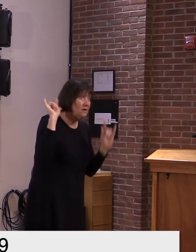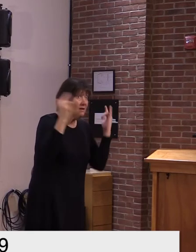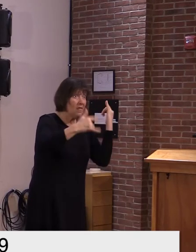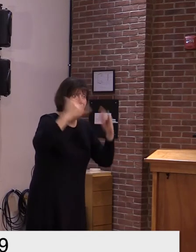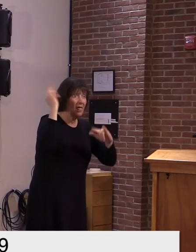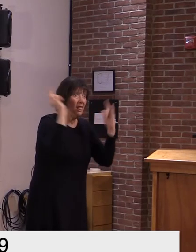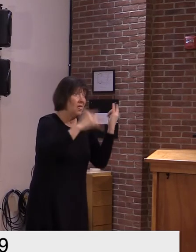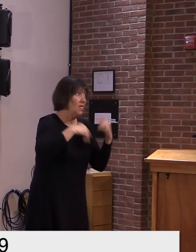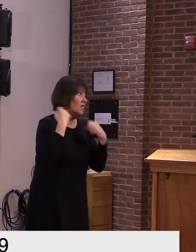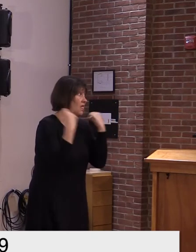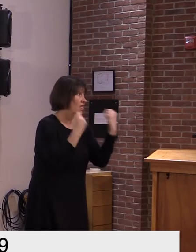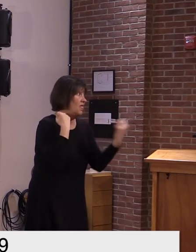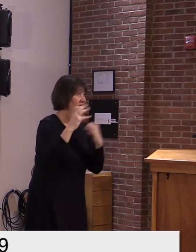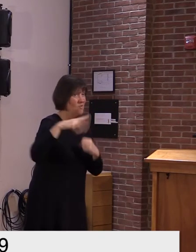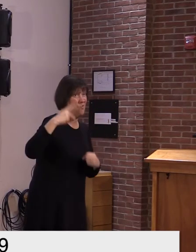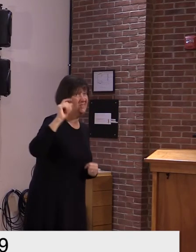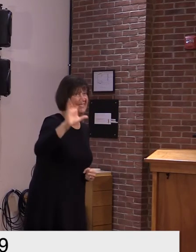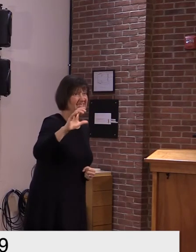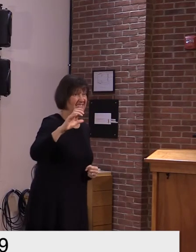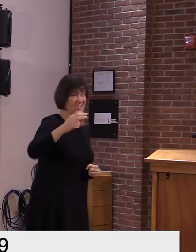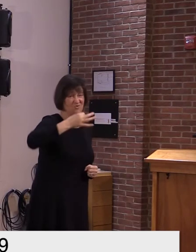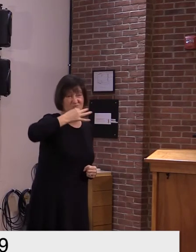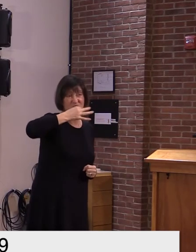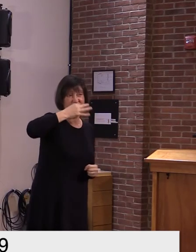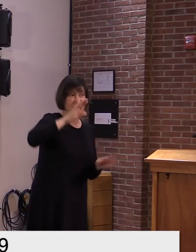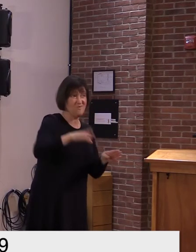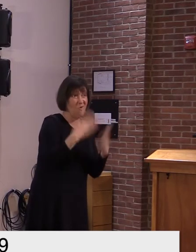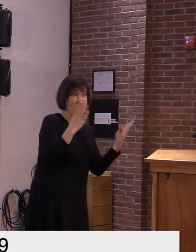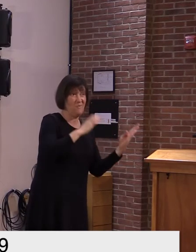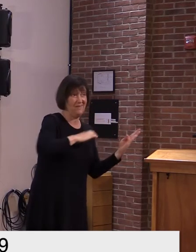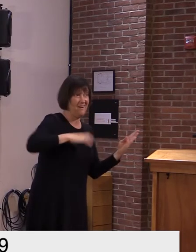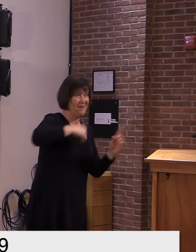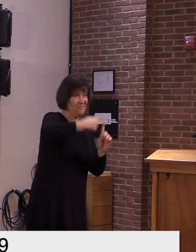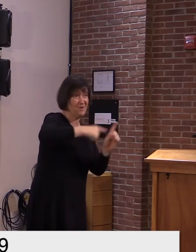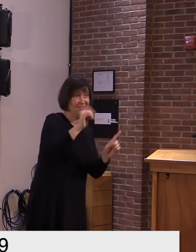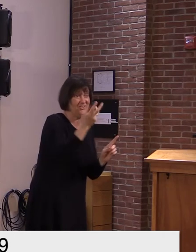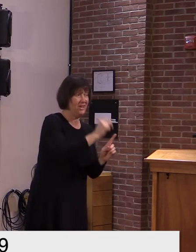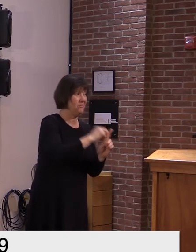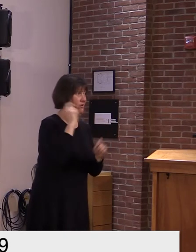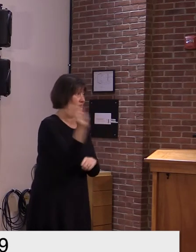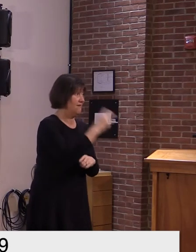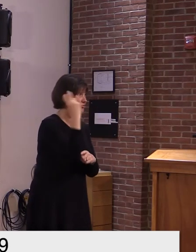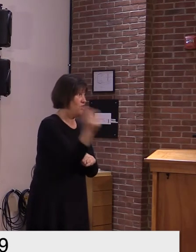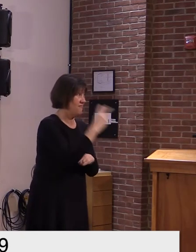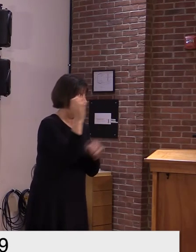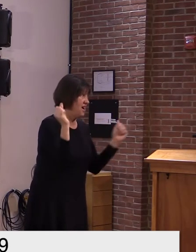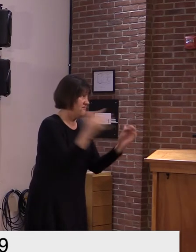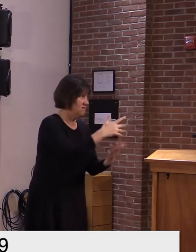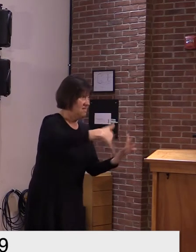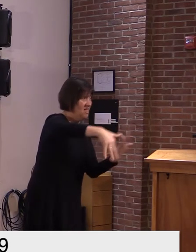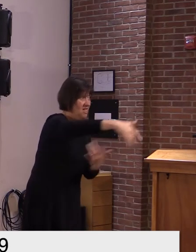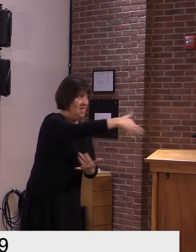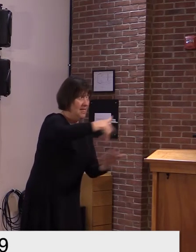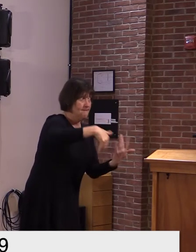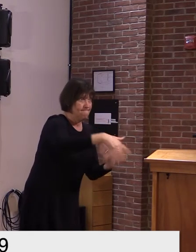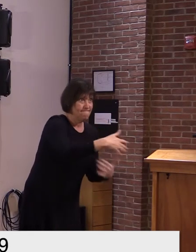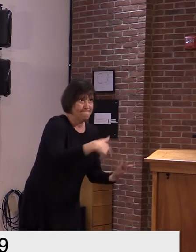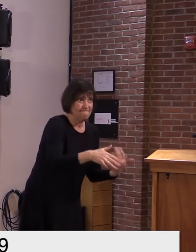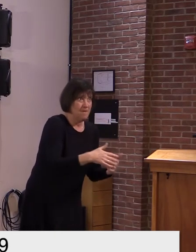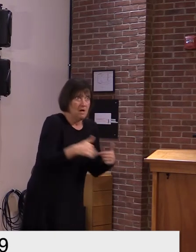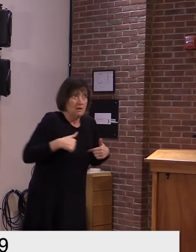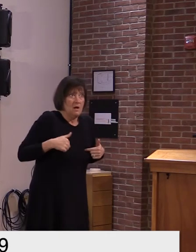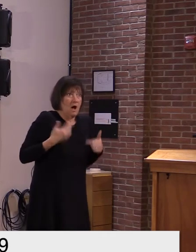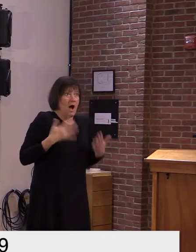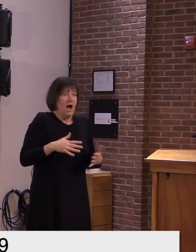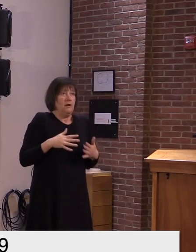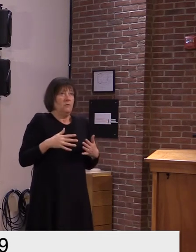on a pretty regular basis come January. And it's also important that I not be in a position to be a spreader